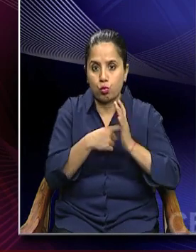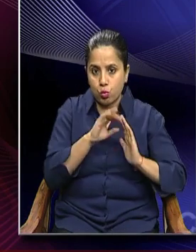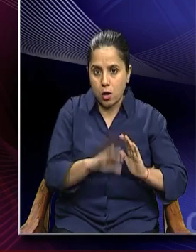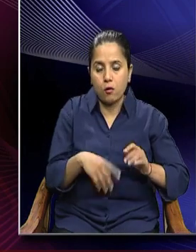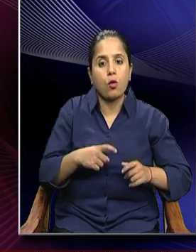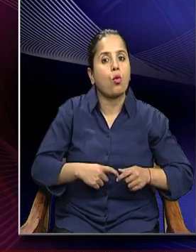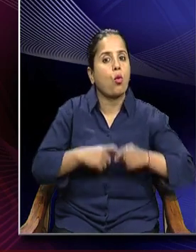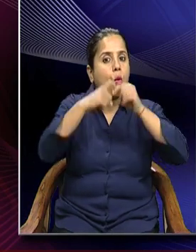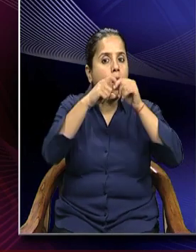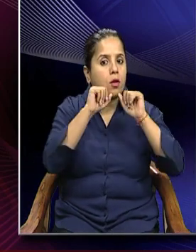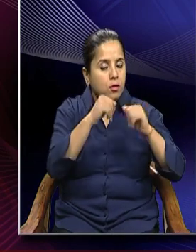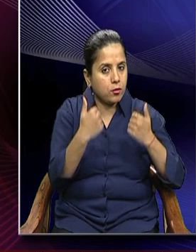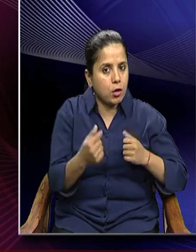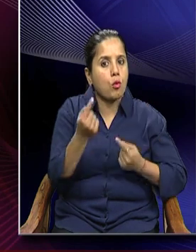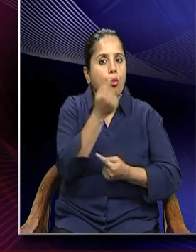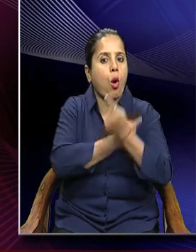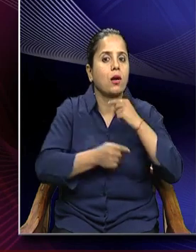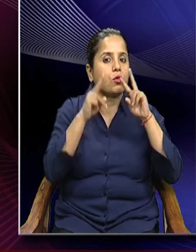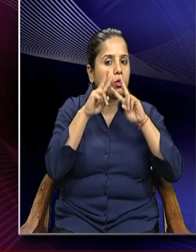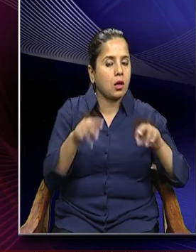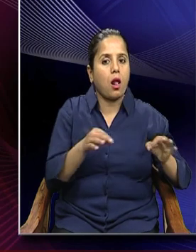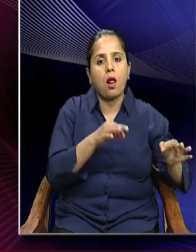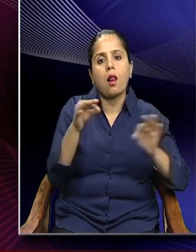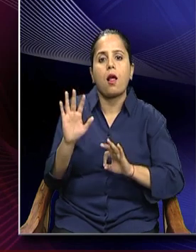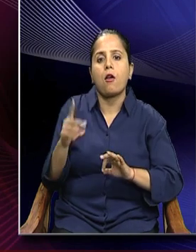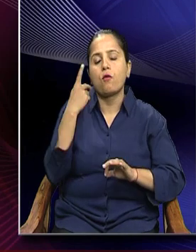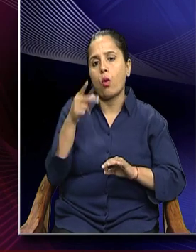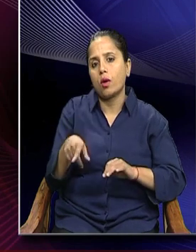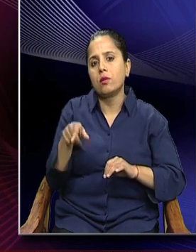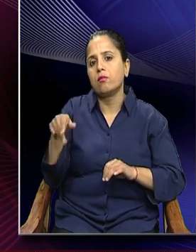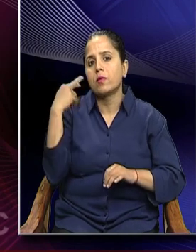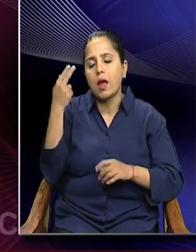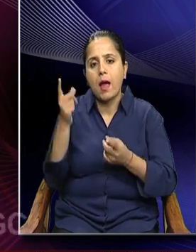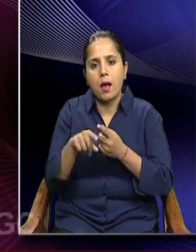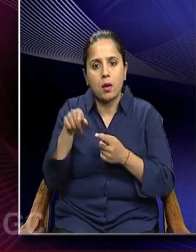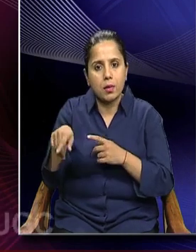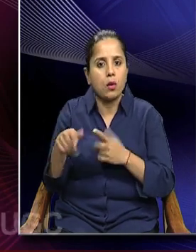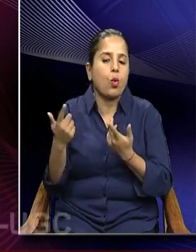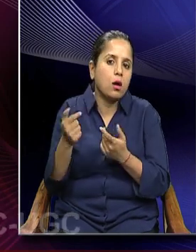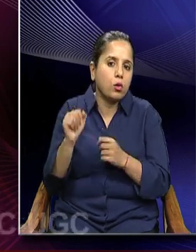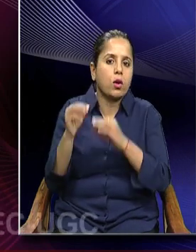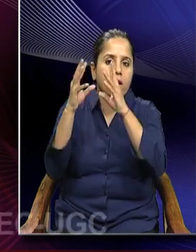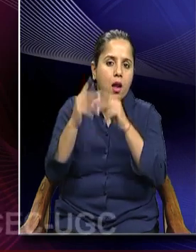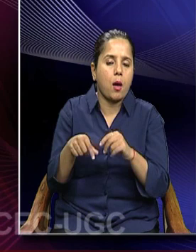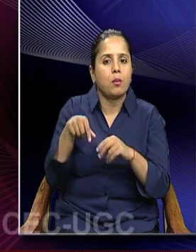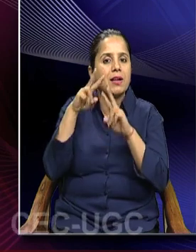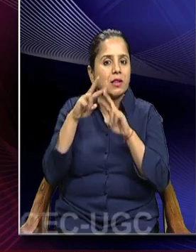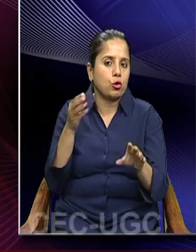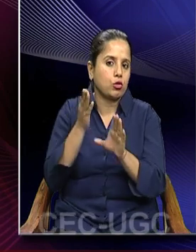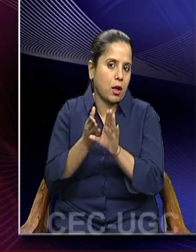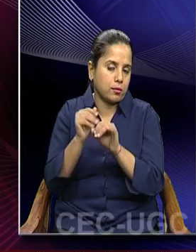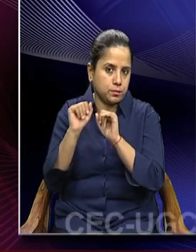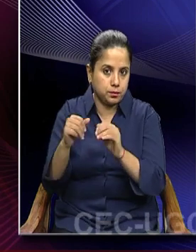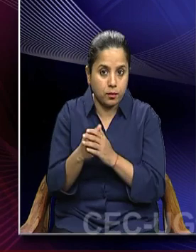qualitative psychological research differ from those of quantitative research in psychology.